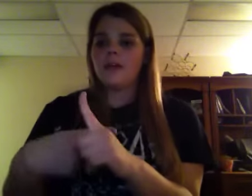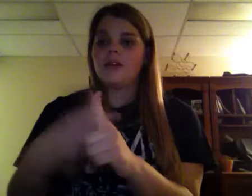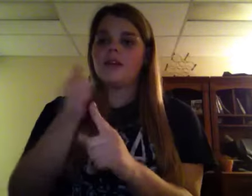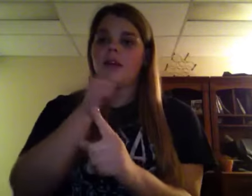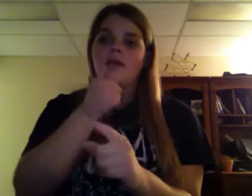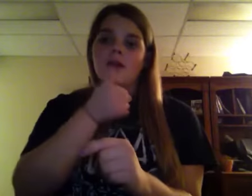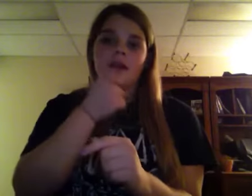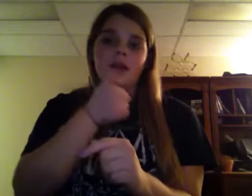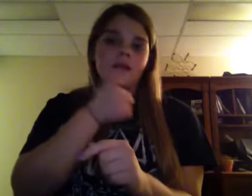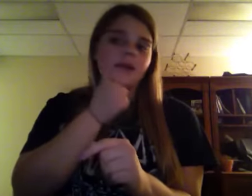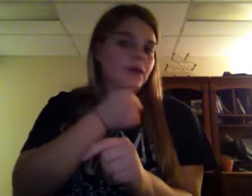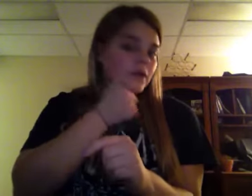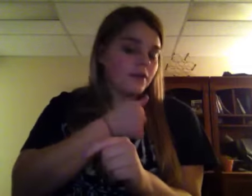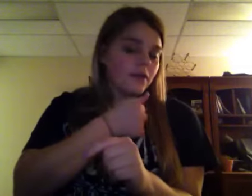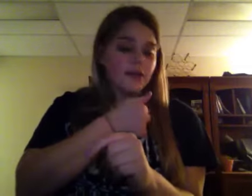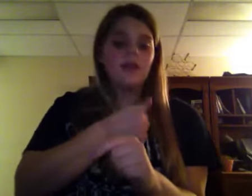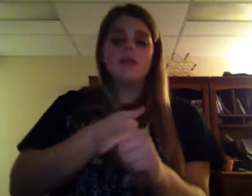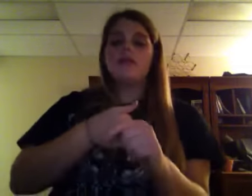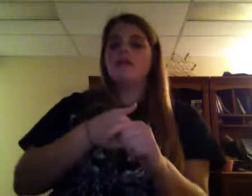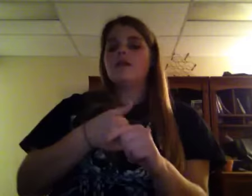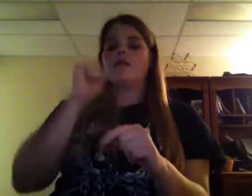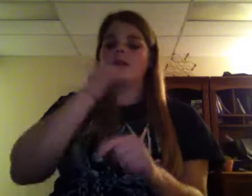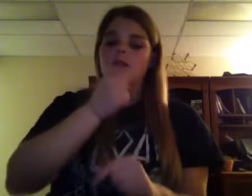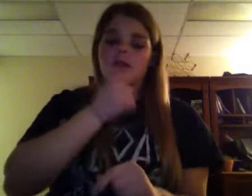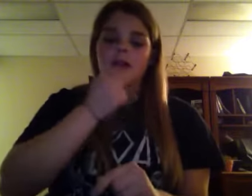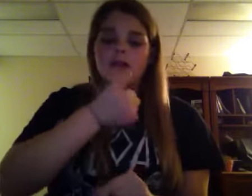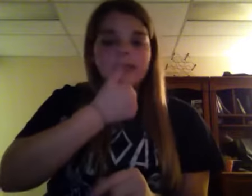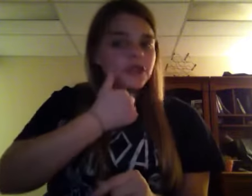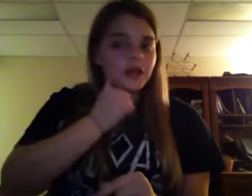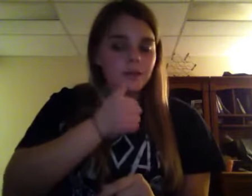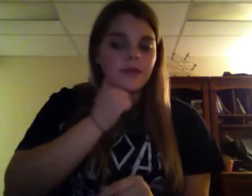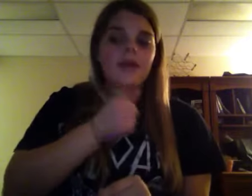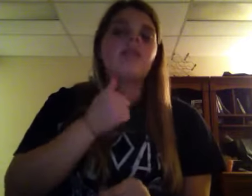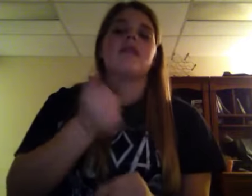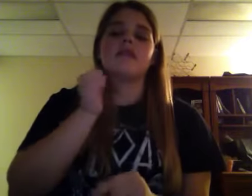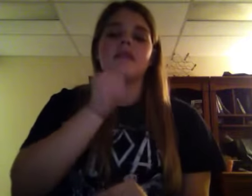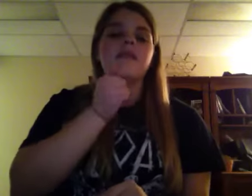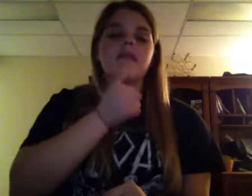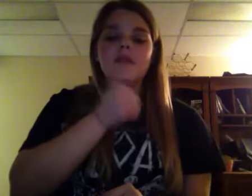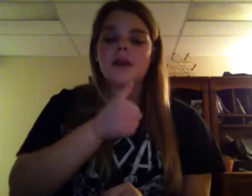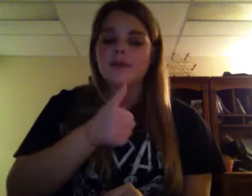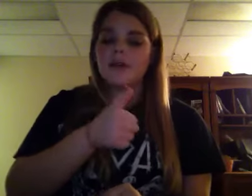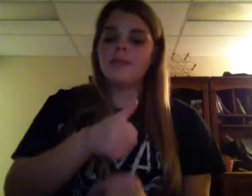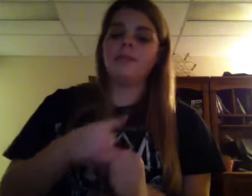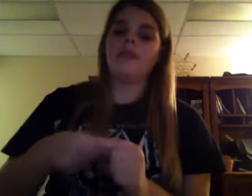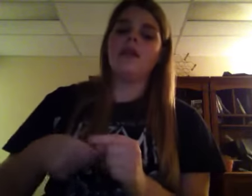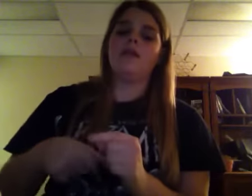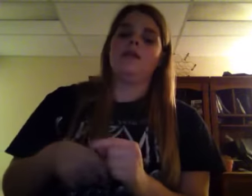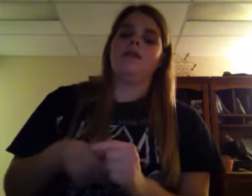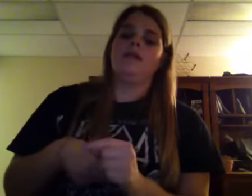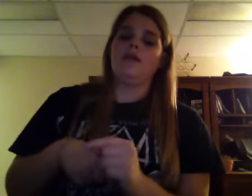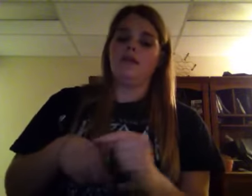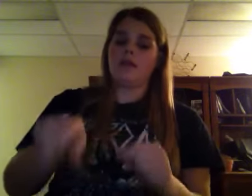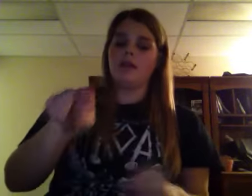month, every. So as I'm trying to like teach you guys more signs, that's the sign for every. So again,